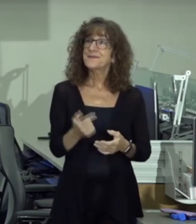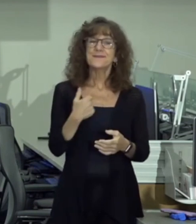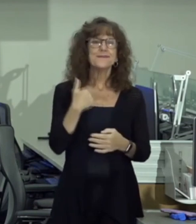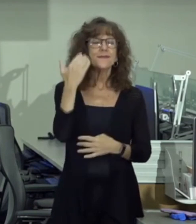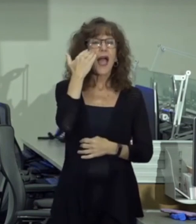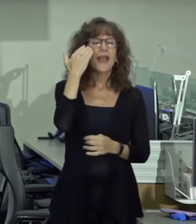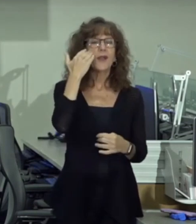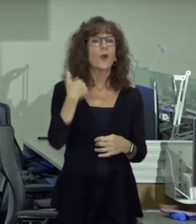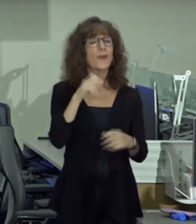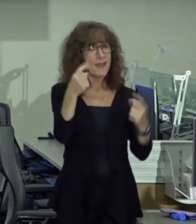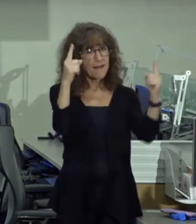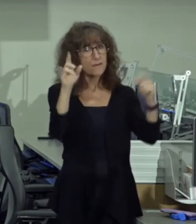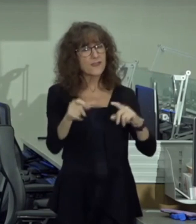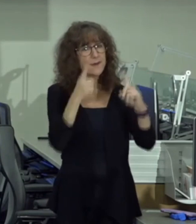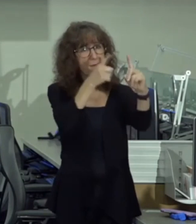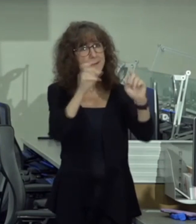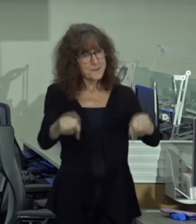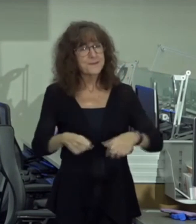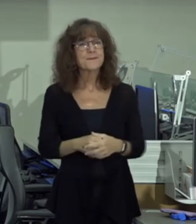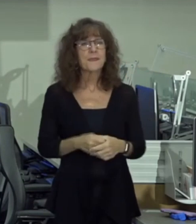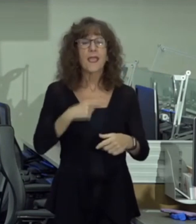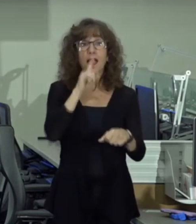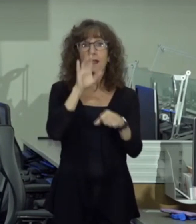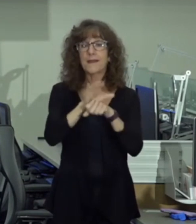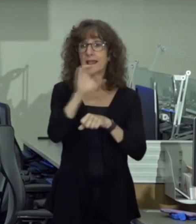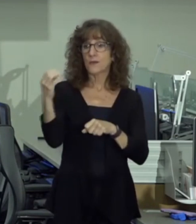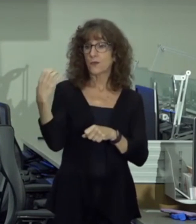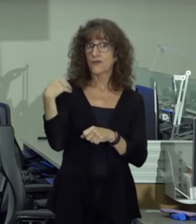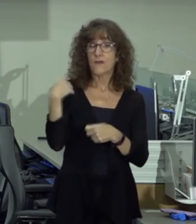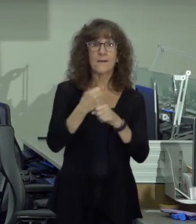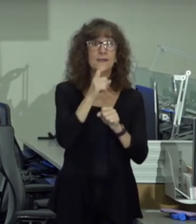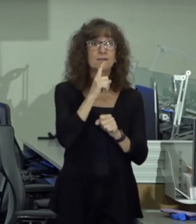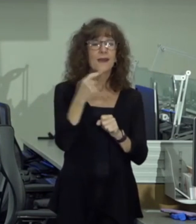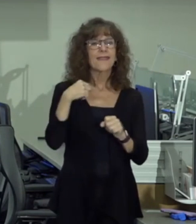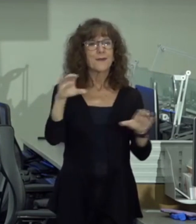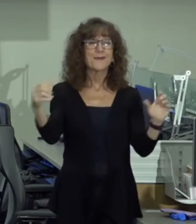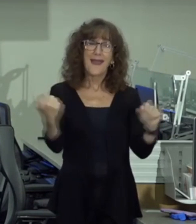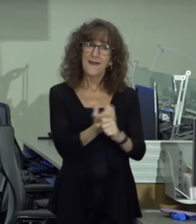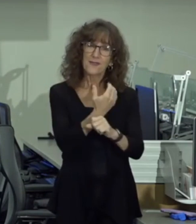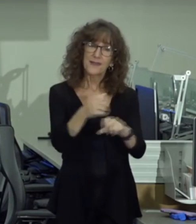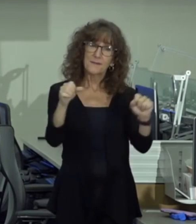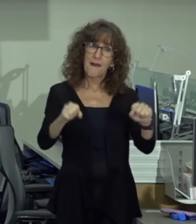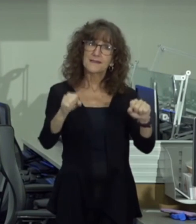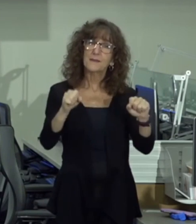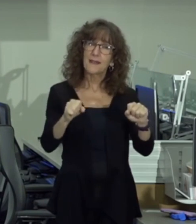I know that we can accomplish that goal. I commit as co-chair to ensure that we do everything